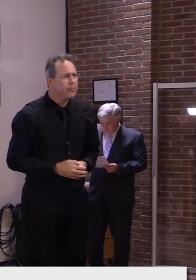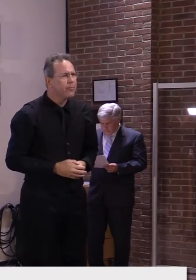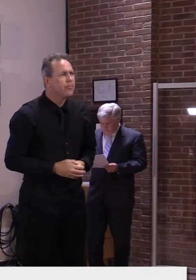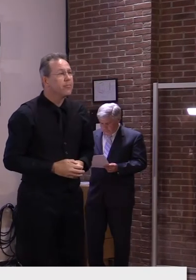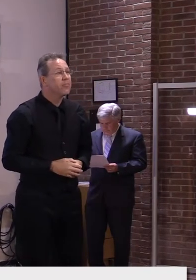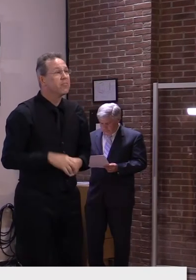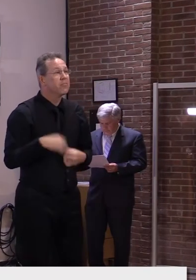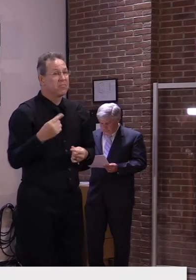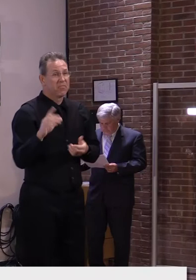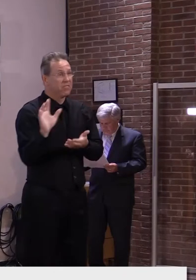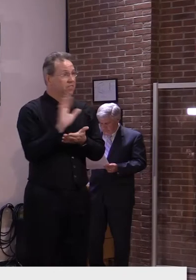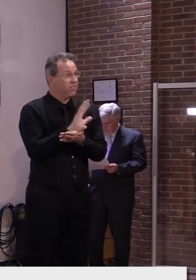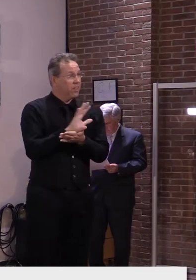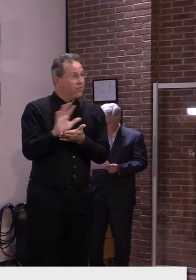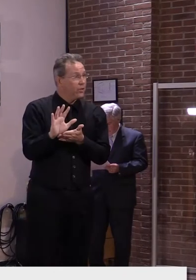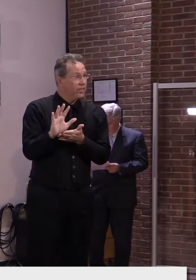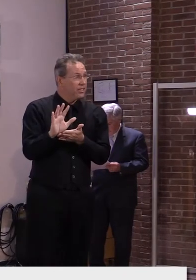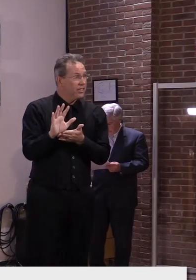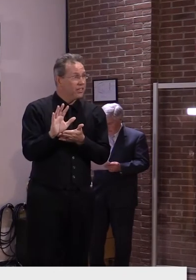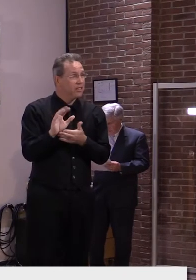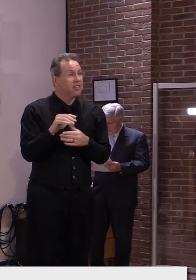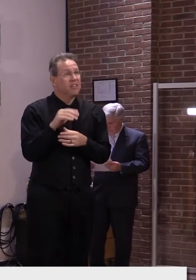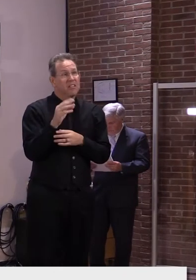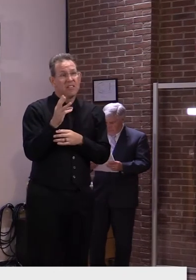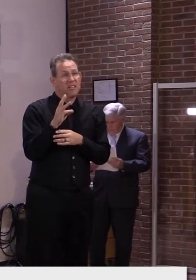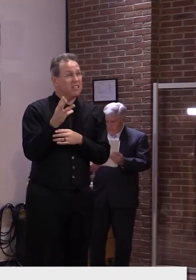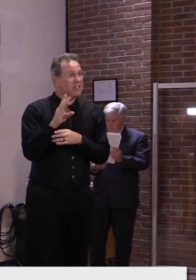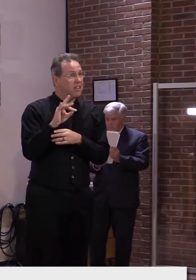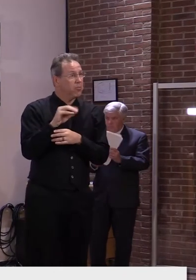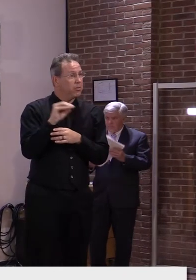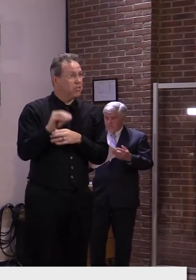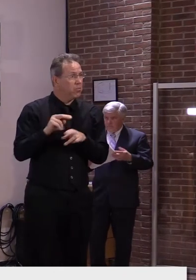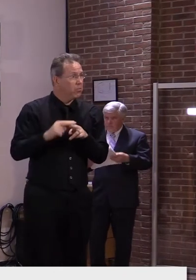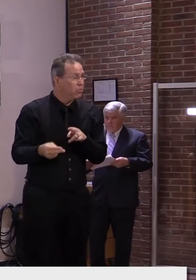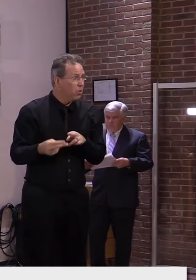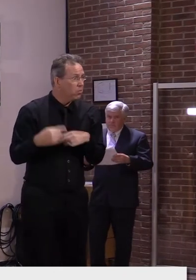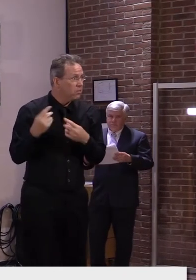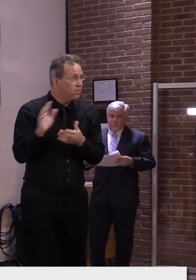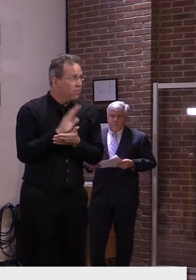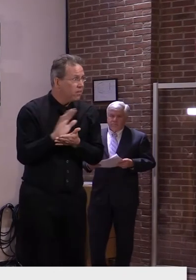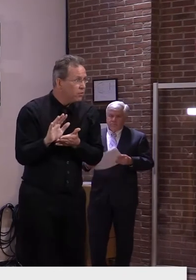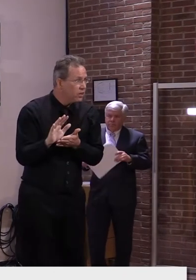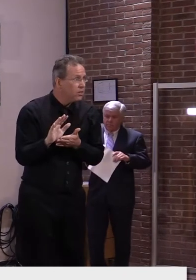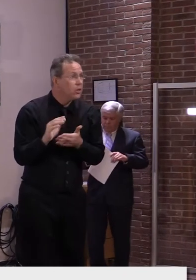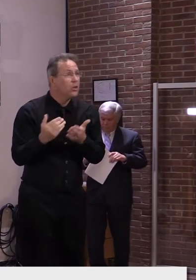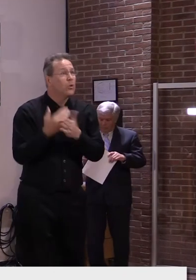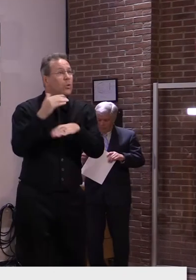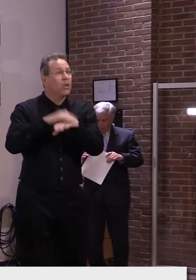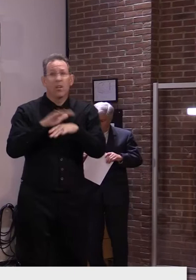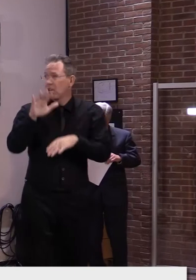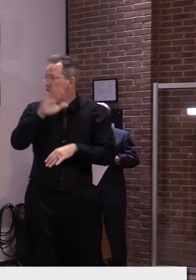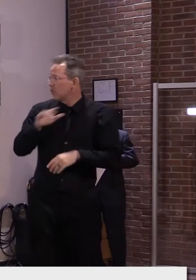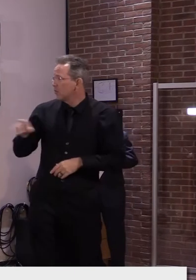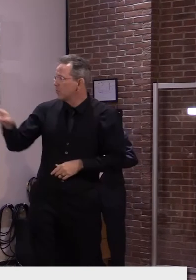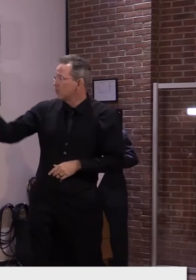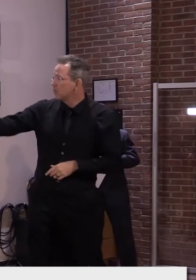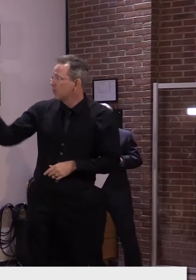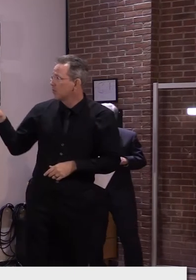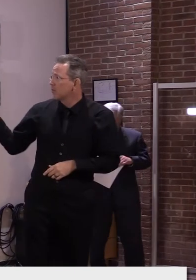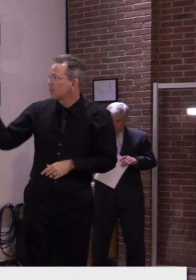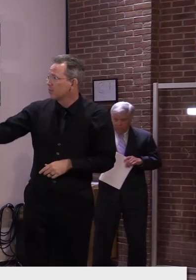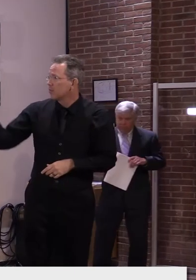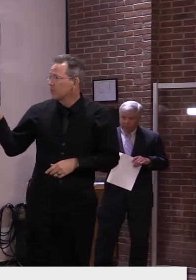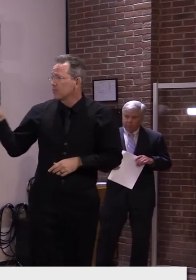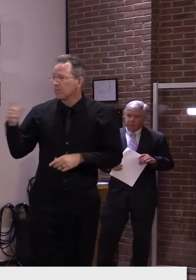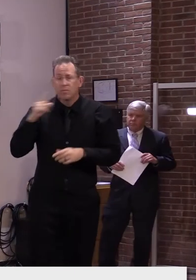decrease. We can also see the improvement in Vermont, New England, and on much of the Northeast in our regional heat map. And we're also seeing